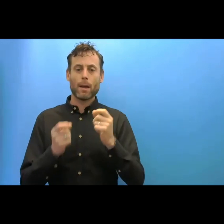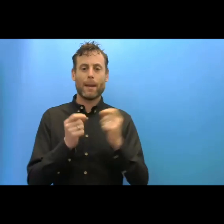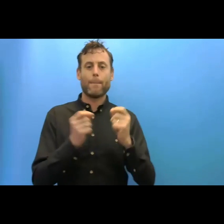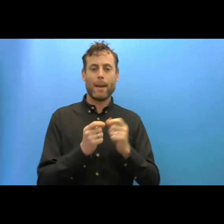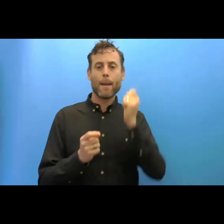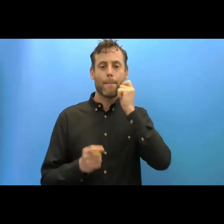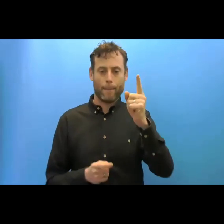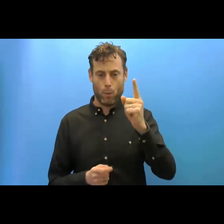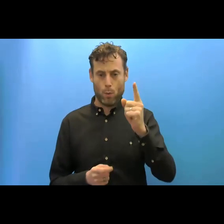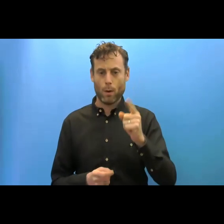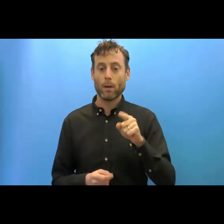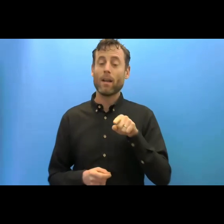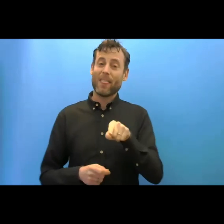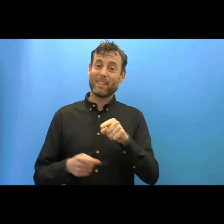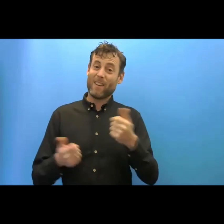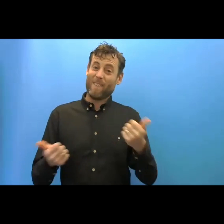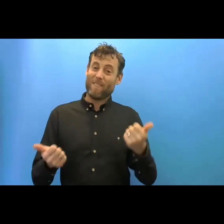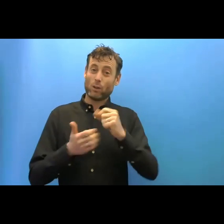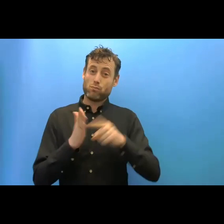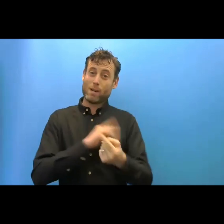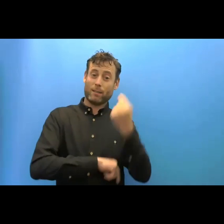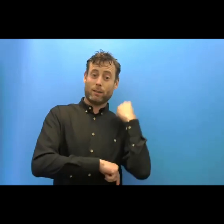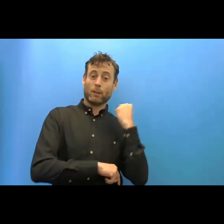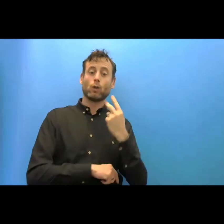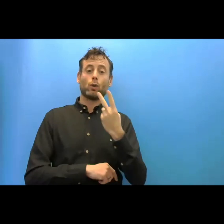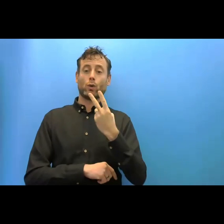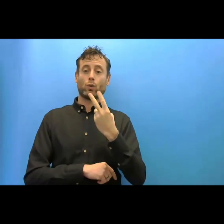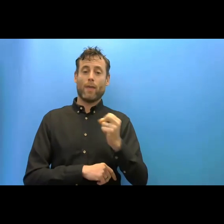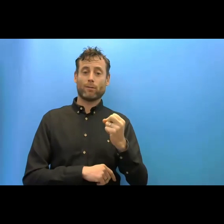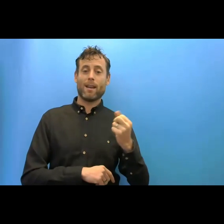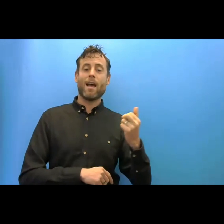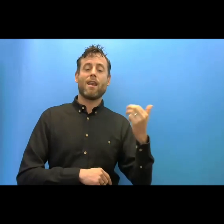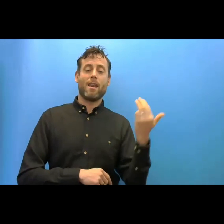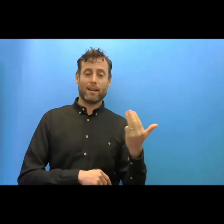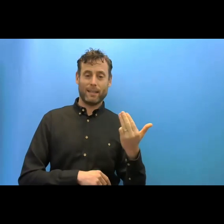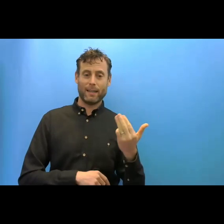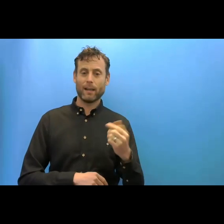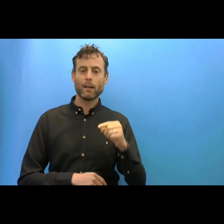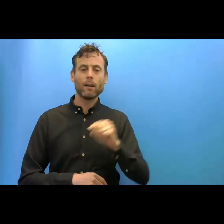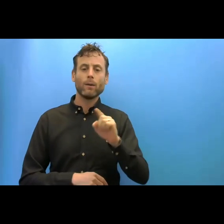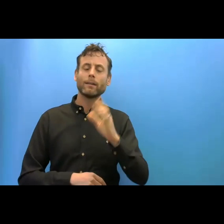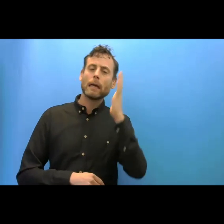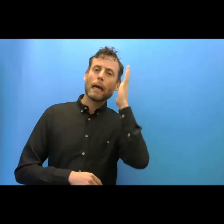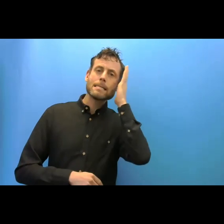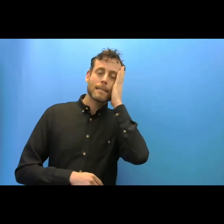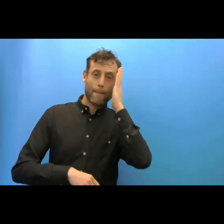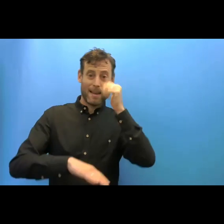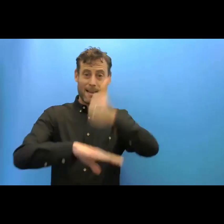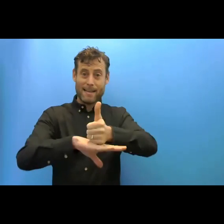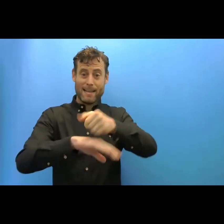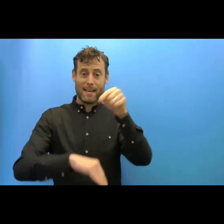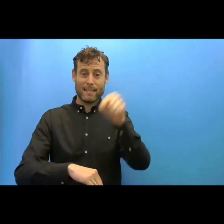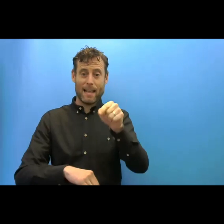completed in 2019. The Welcome In is a sleeping installation at the